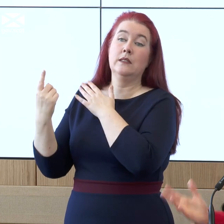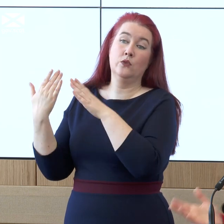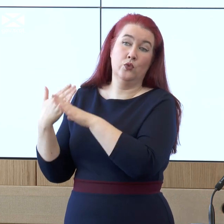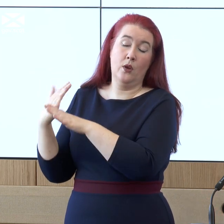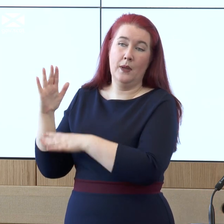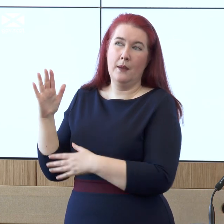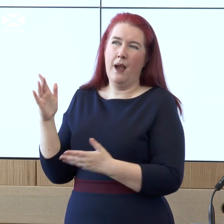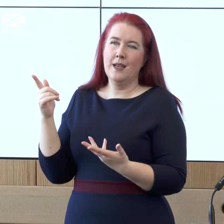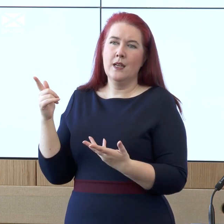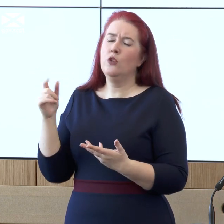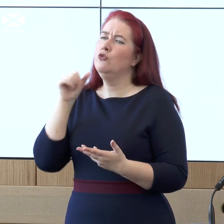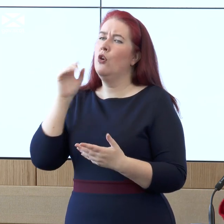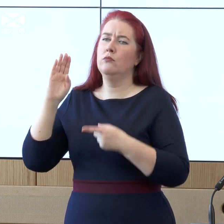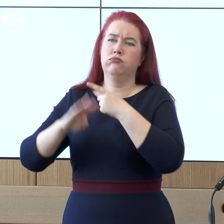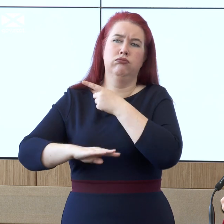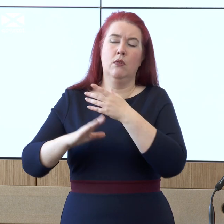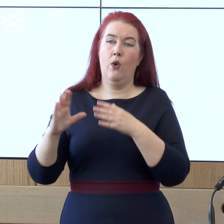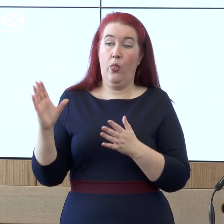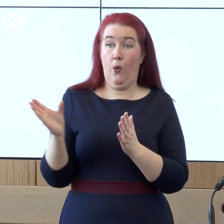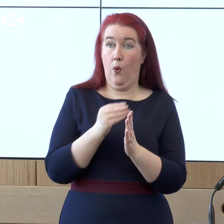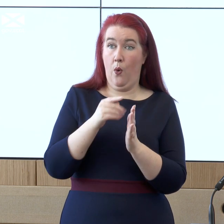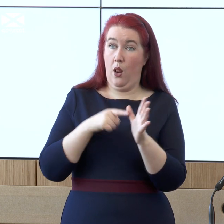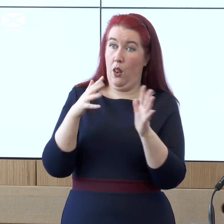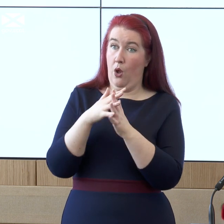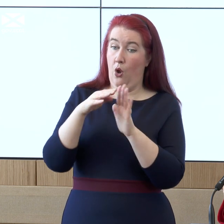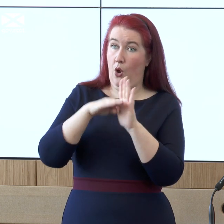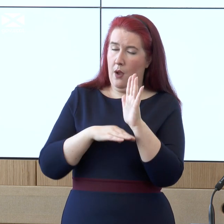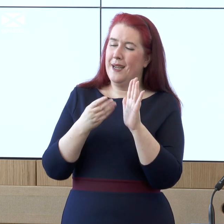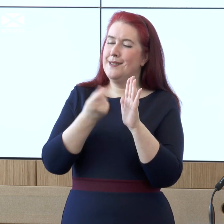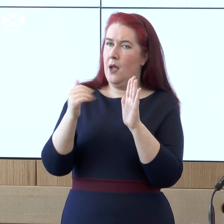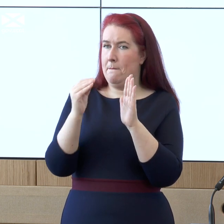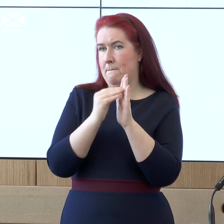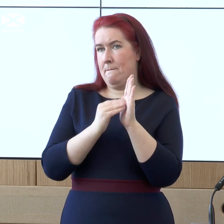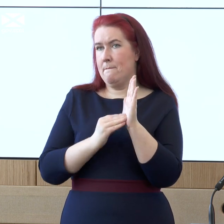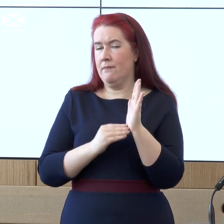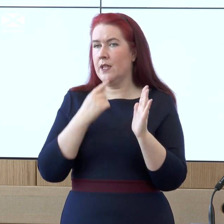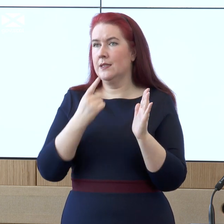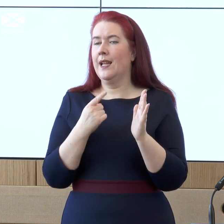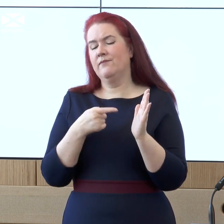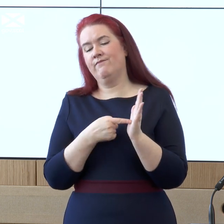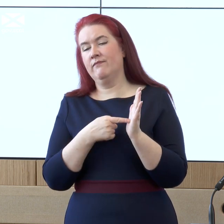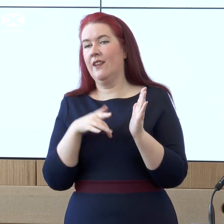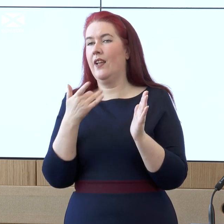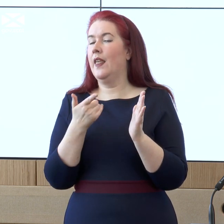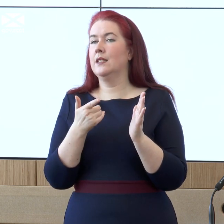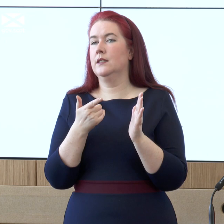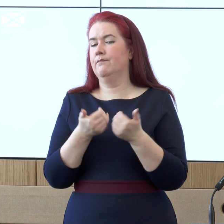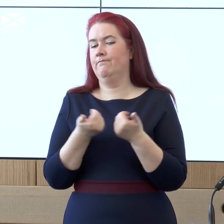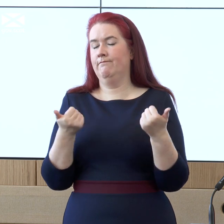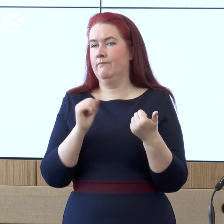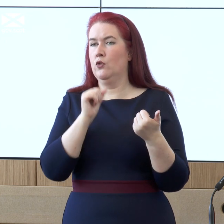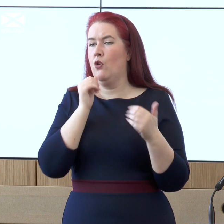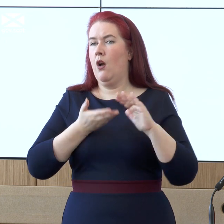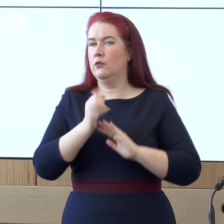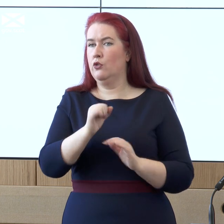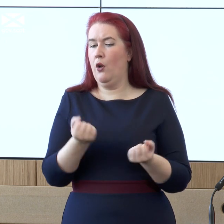didn't strike down the whole law, it was parts of it that it deemed, in summary, they thought were out with the powers of the Scottish Parliament.